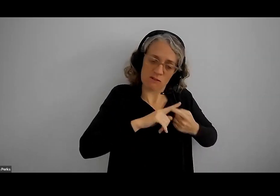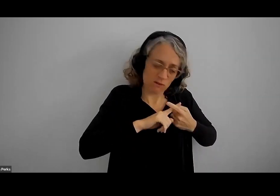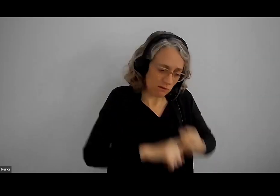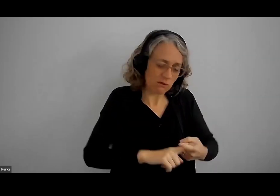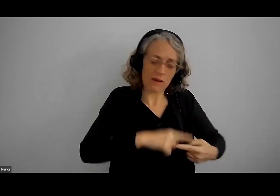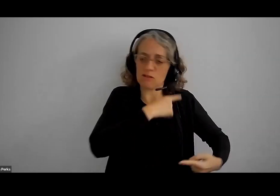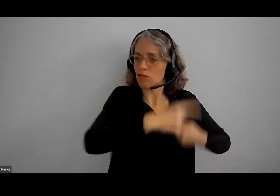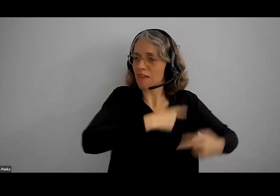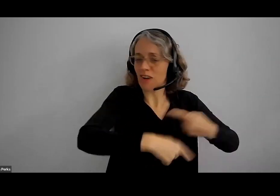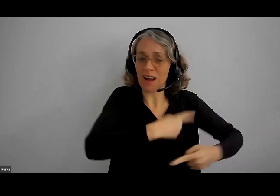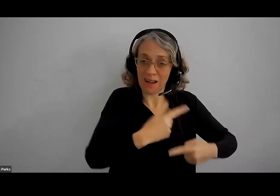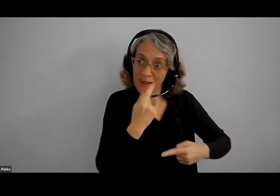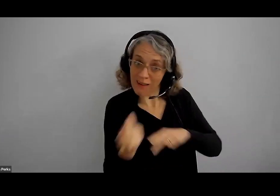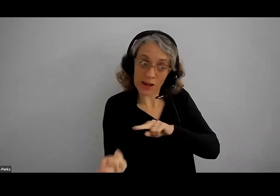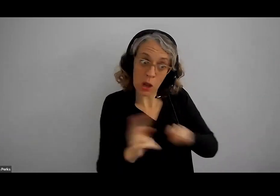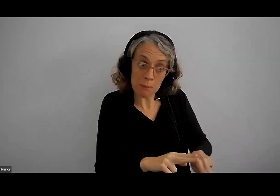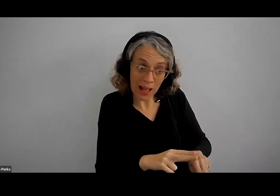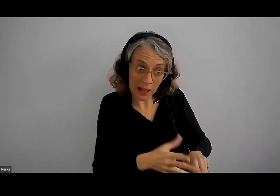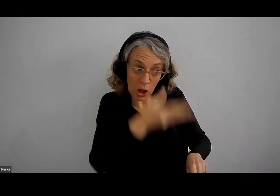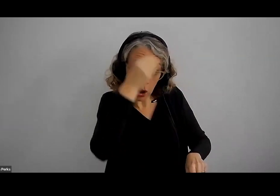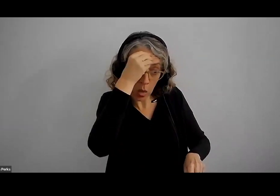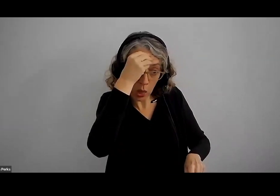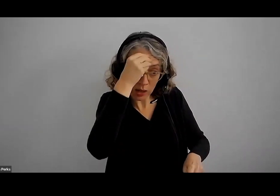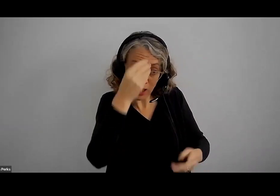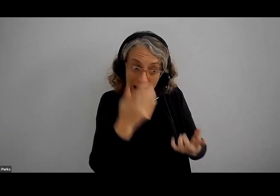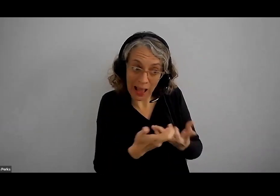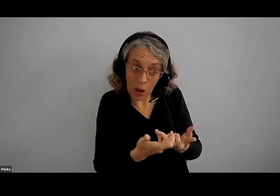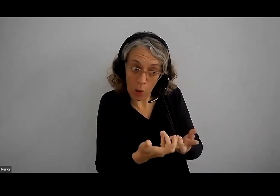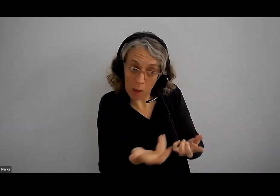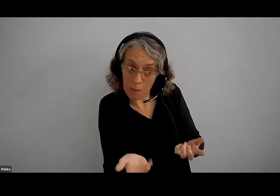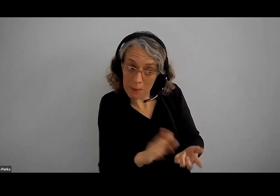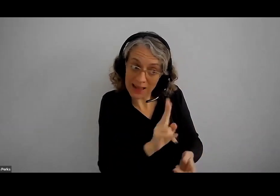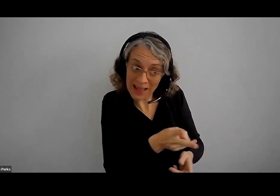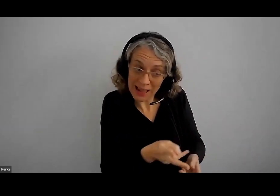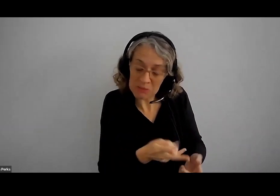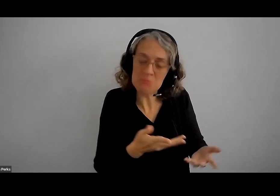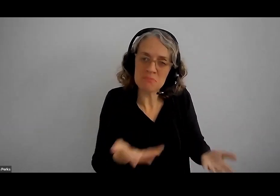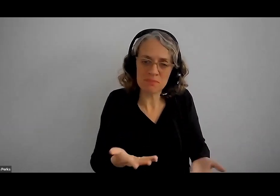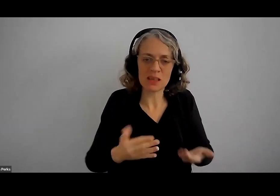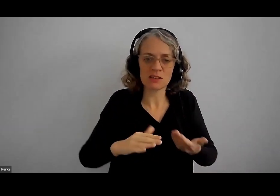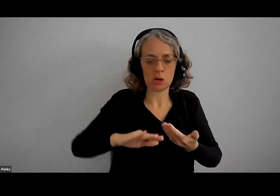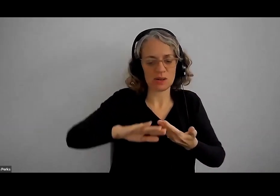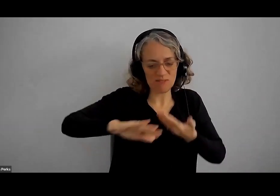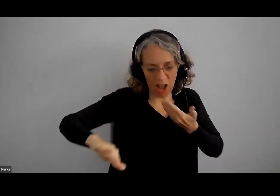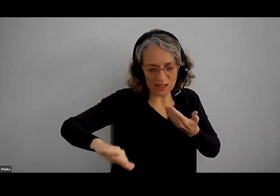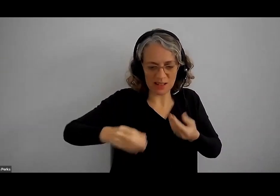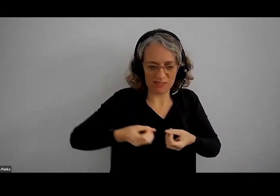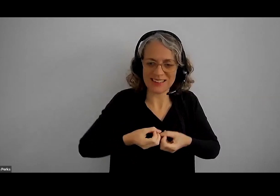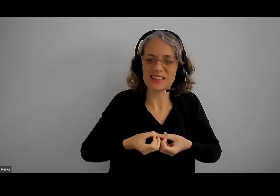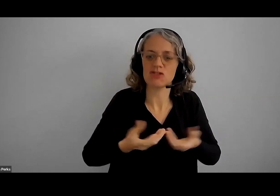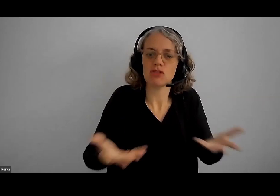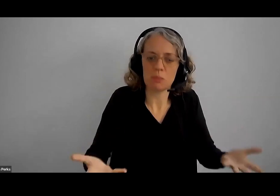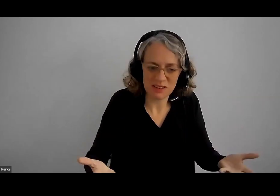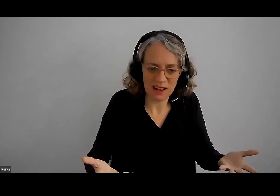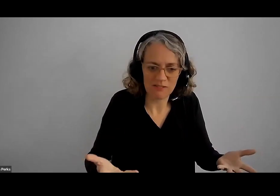to? So from divisive to distributive, from degenerative to regenerative, if we're